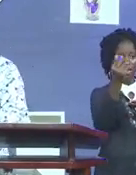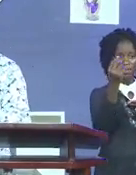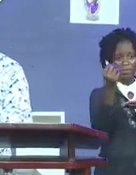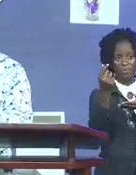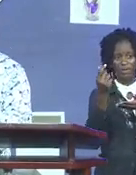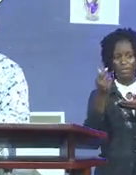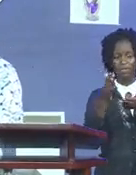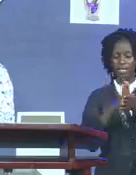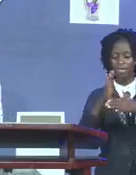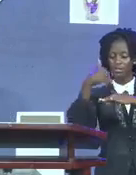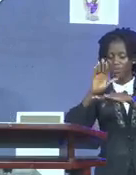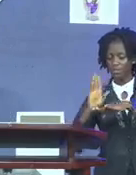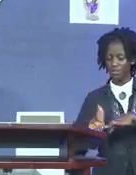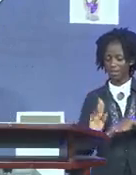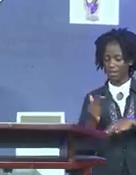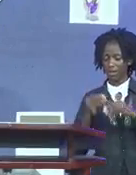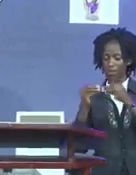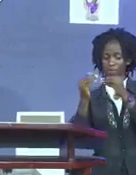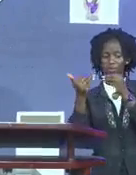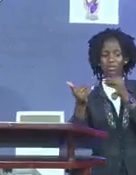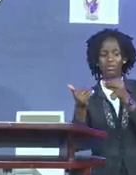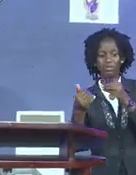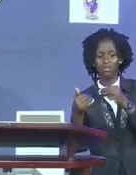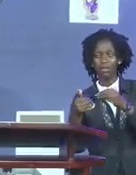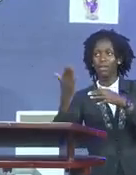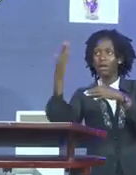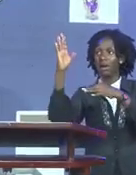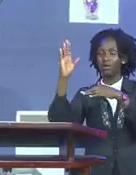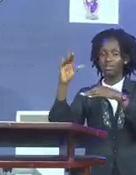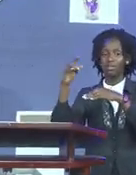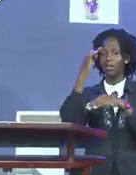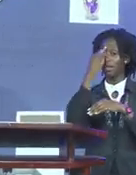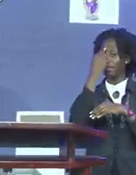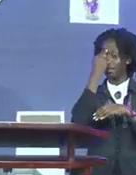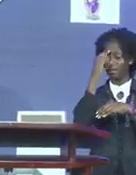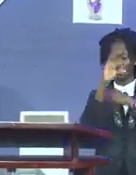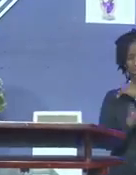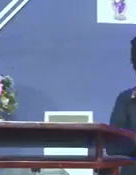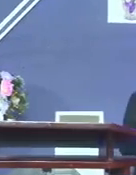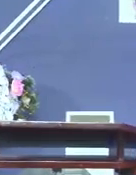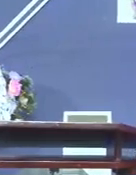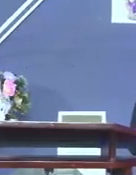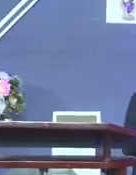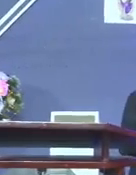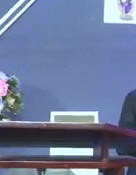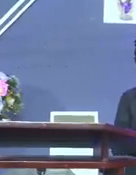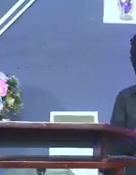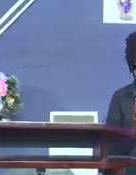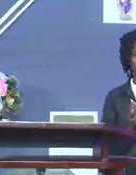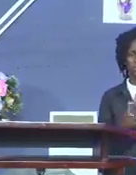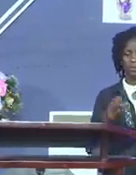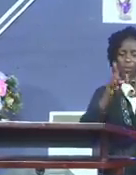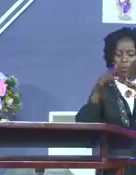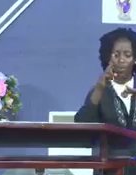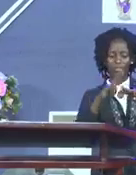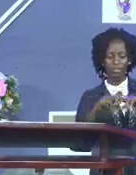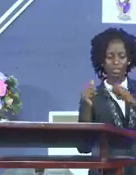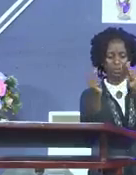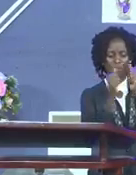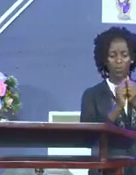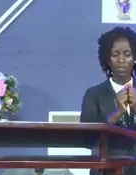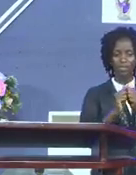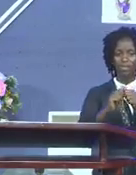ssente ez'okusindika Muganzi. When that thought came across, he went to send Muganzi. Twatuulanga